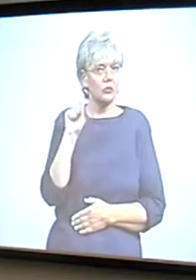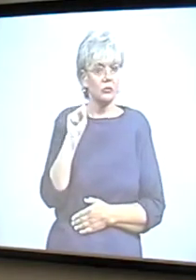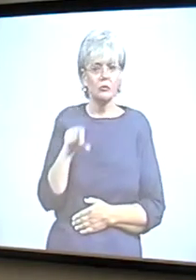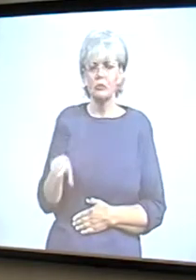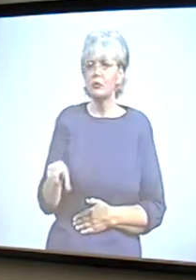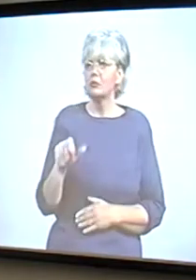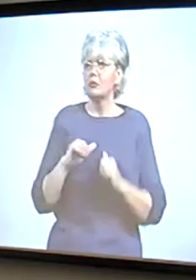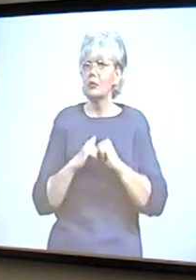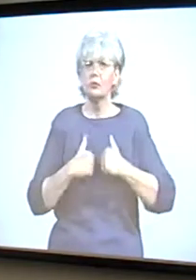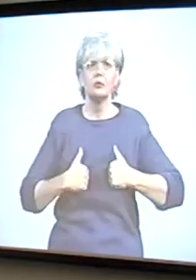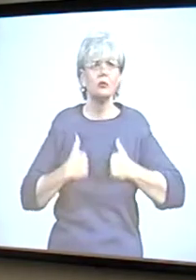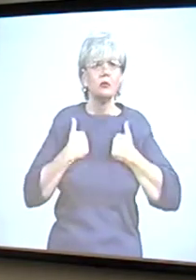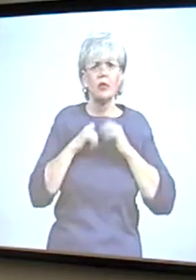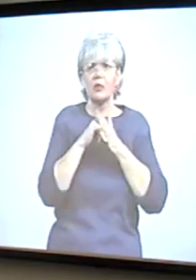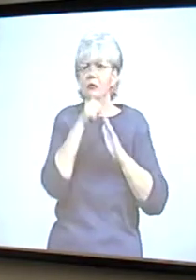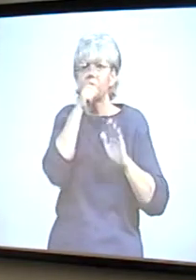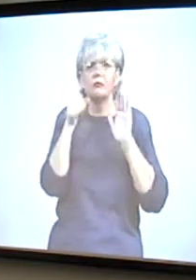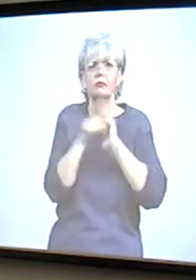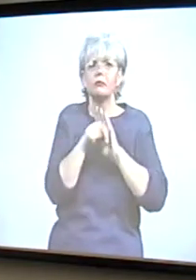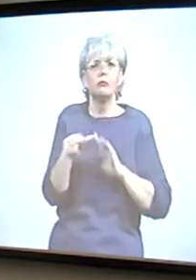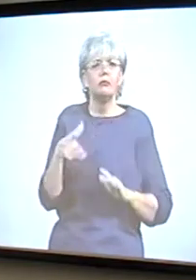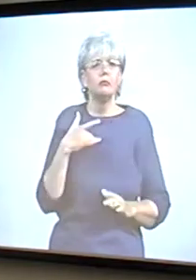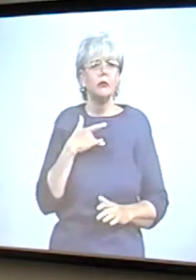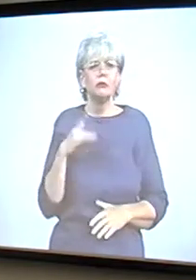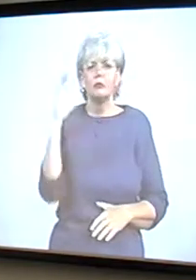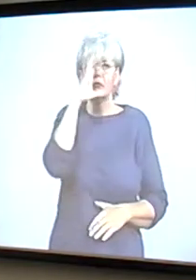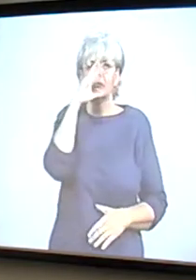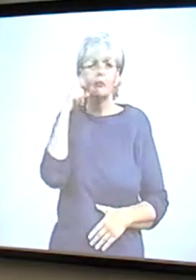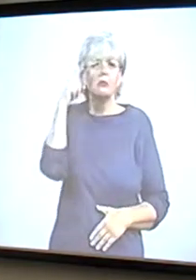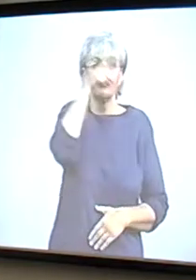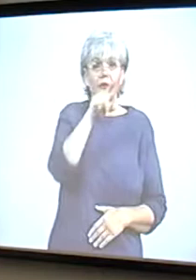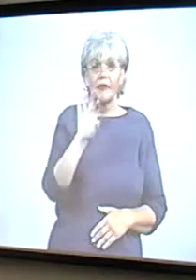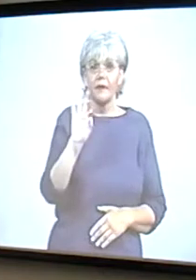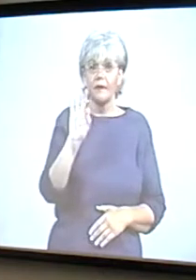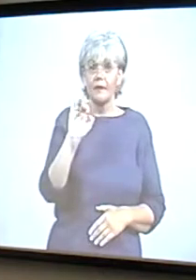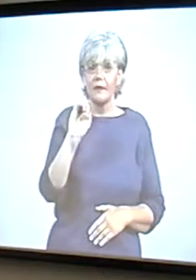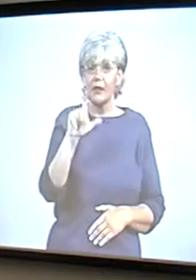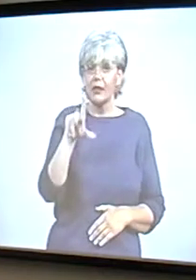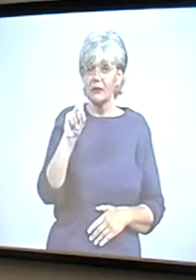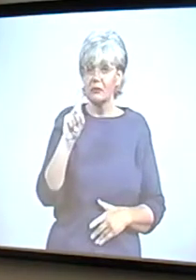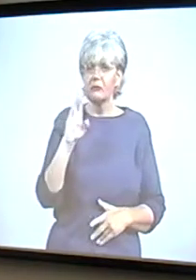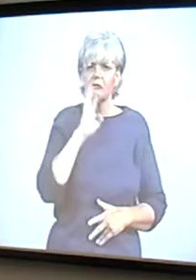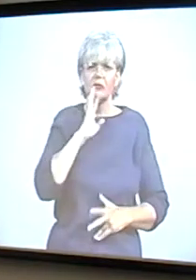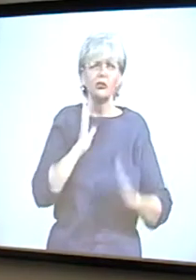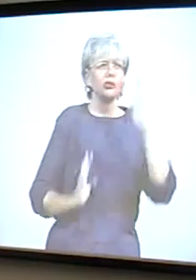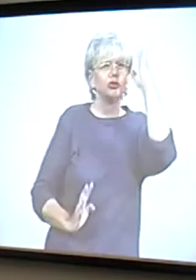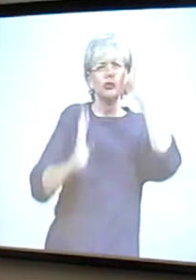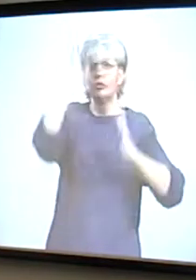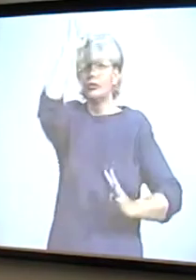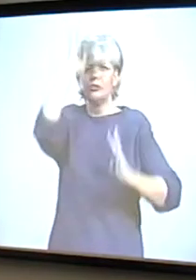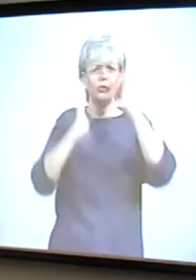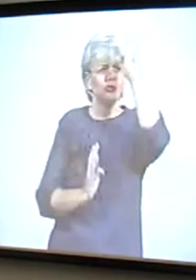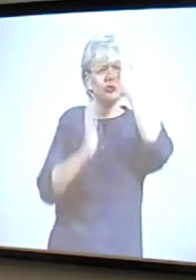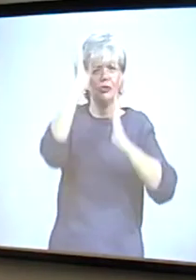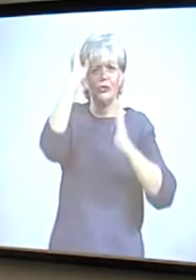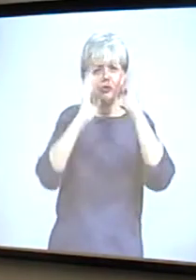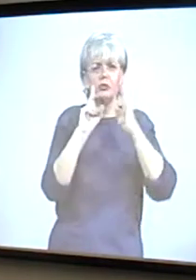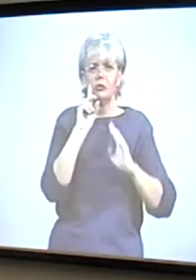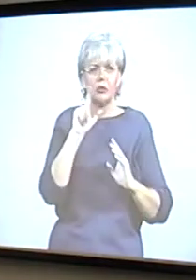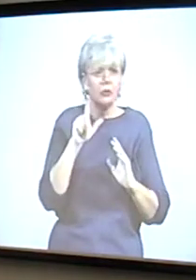The reason why is back in the past with wild dogs, they would try and find a hiding spot, and they'd go out and they'd look in a field, and there'd be tall